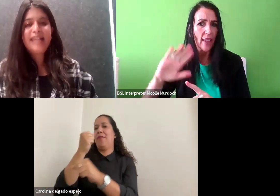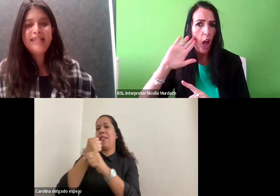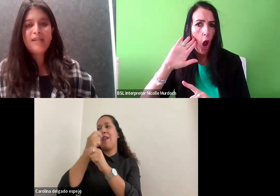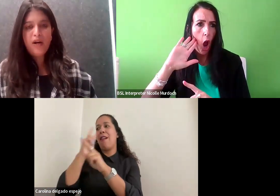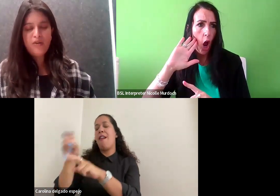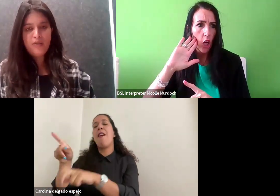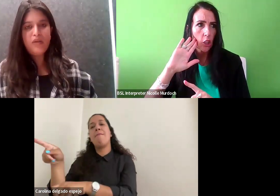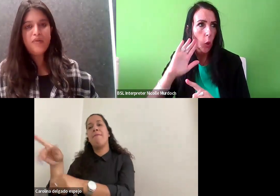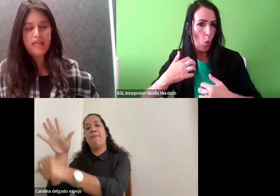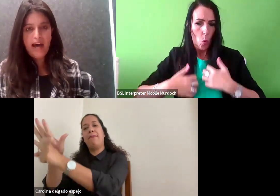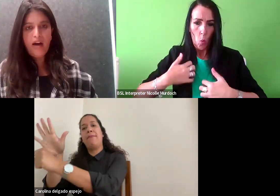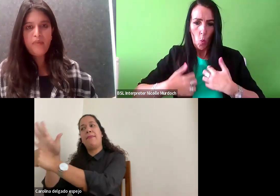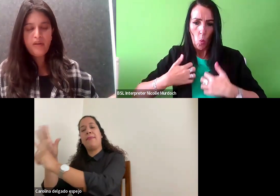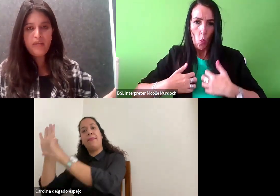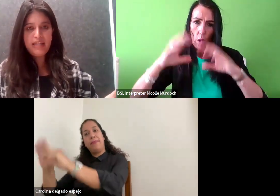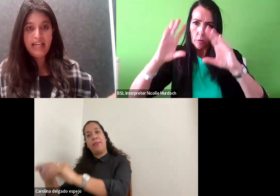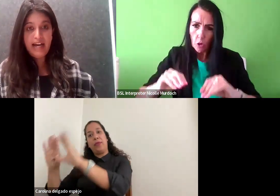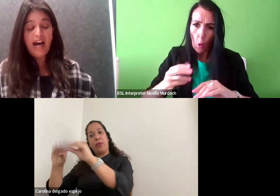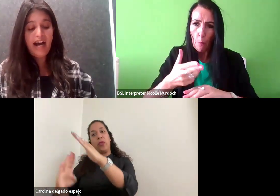quite excited about this, because there's